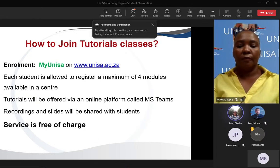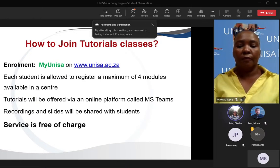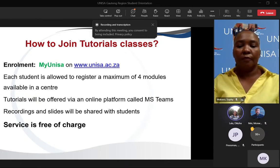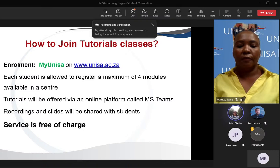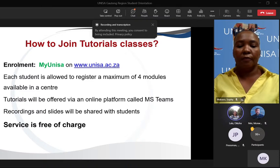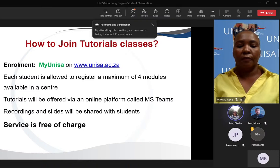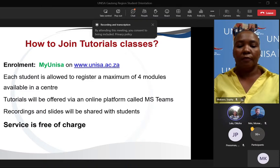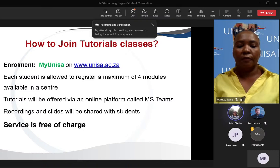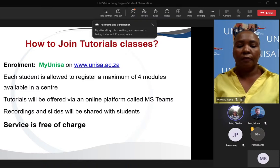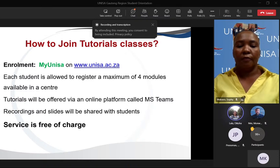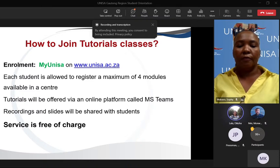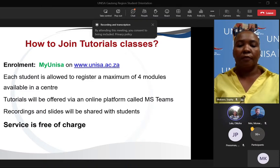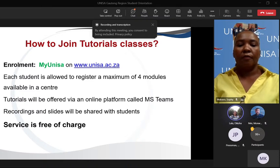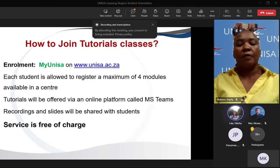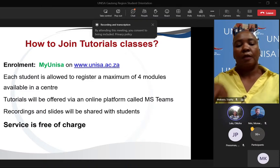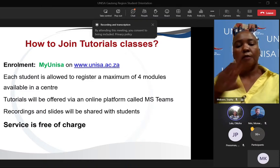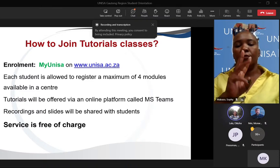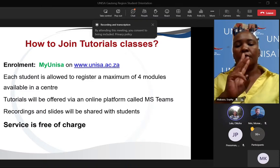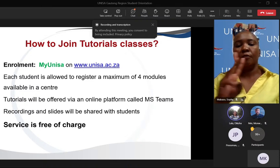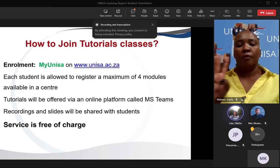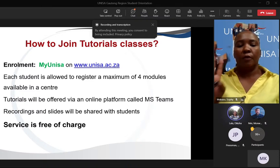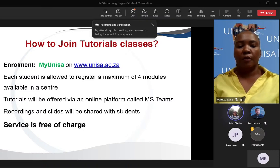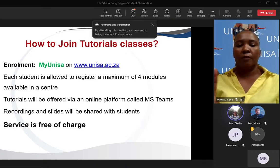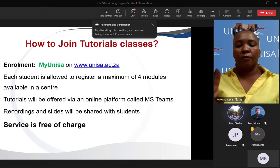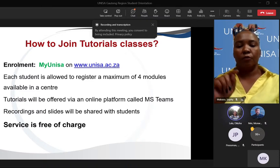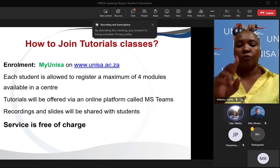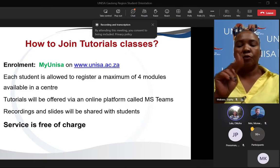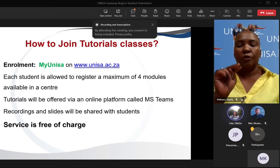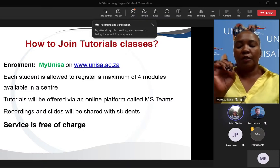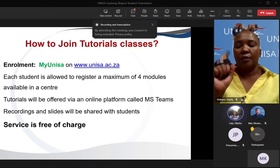you go to my Nissa and on www.unisa.ac.za